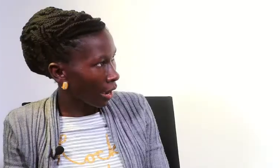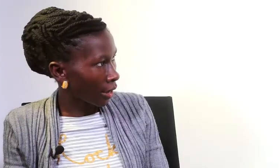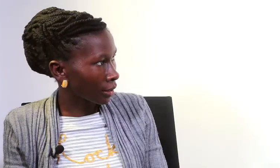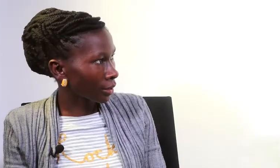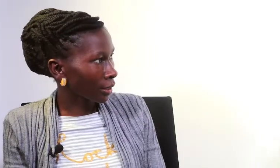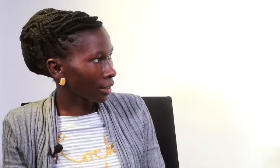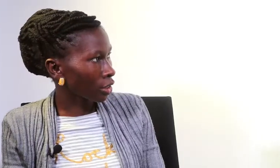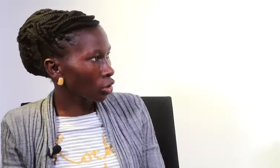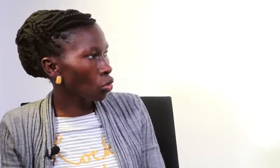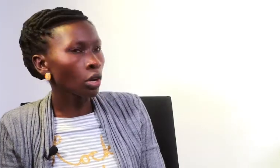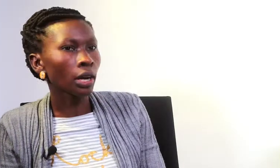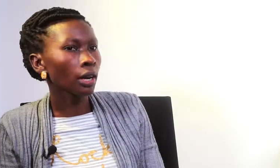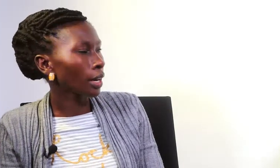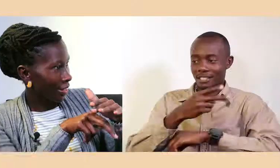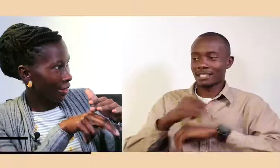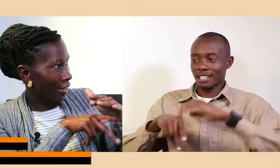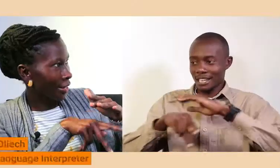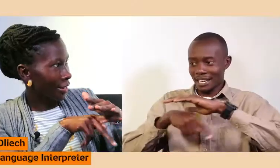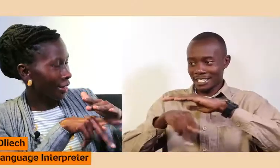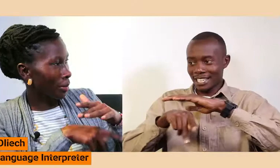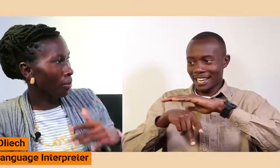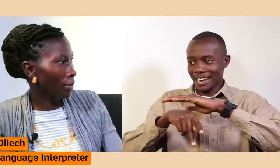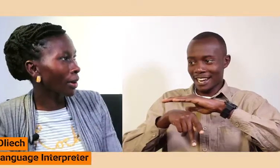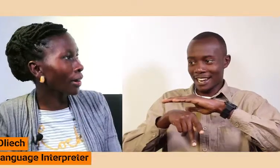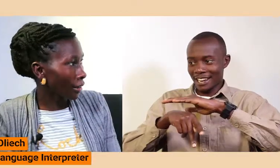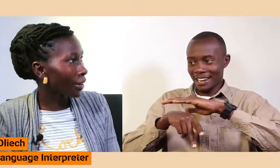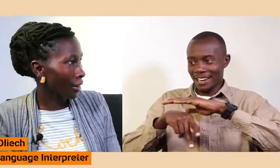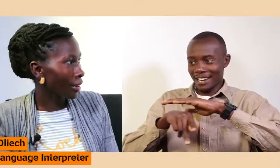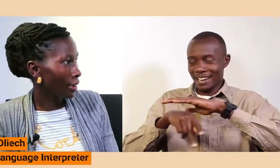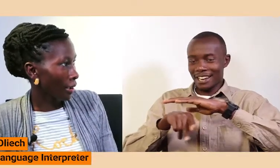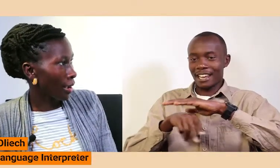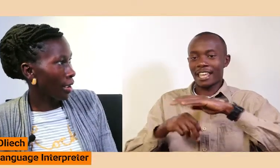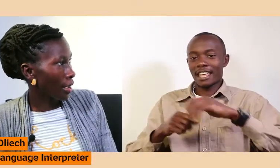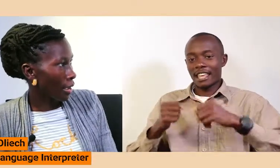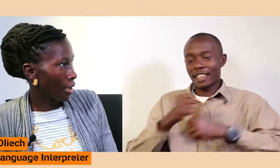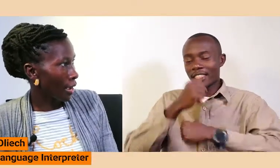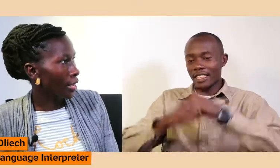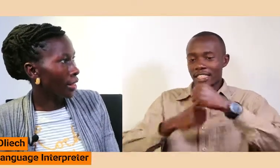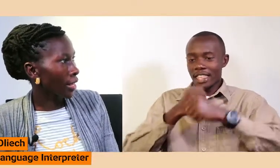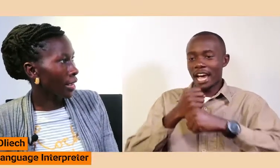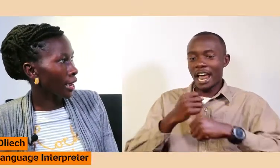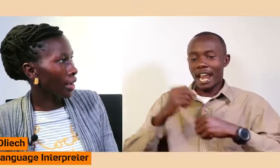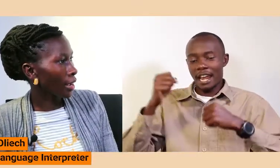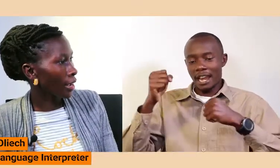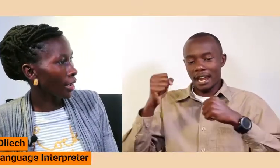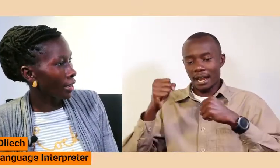I started school in the primary in the year